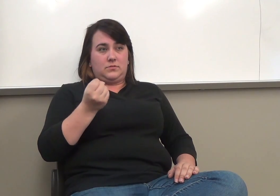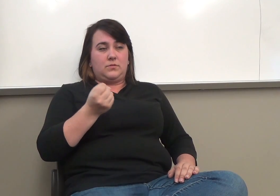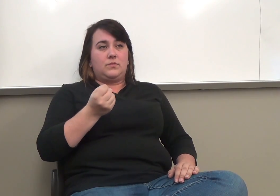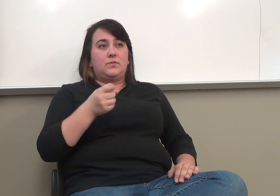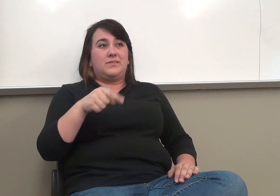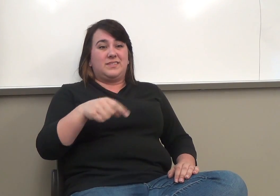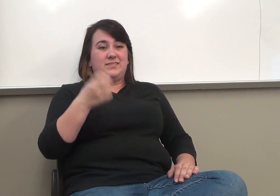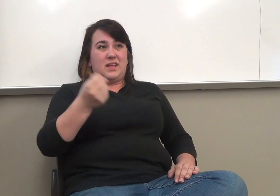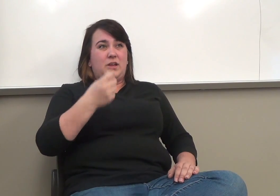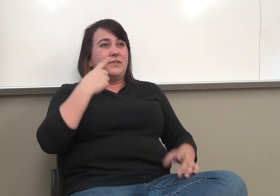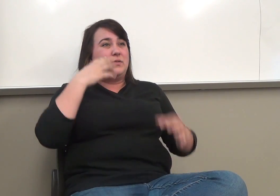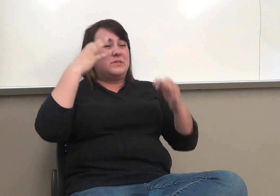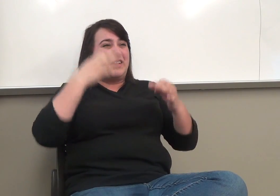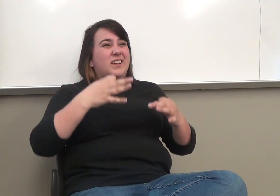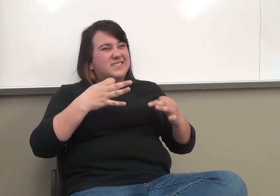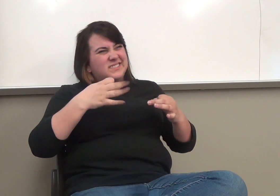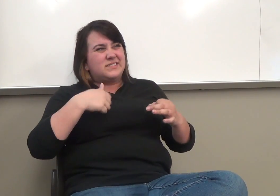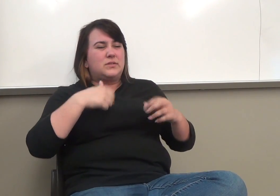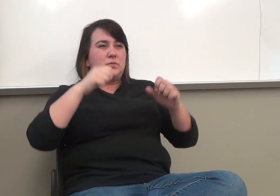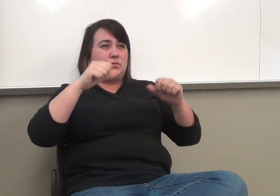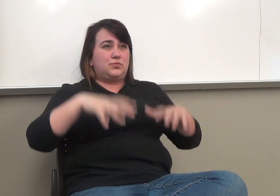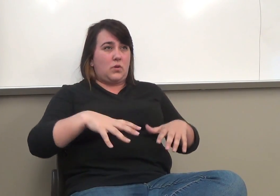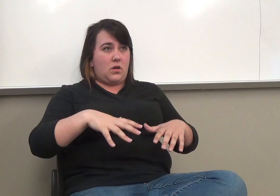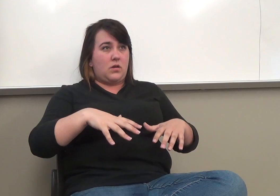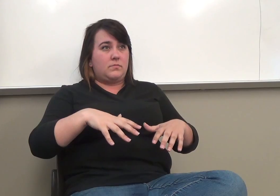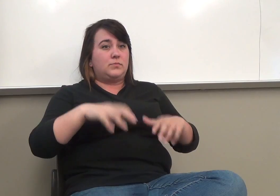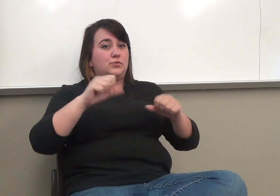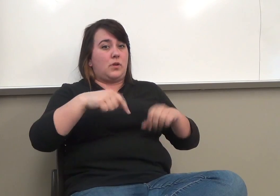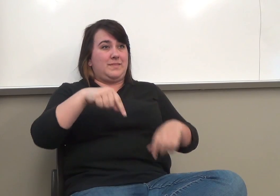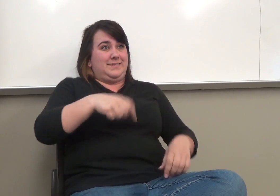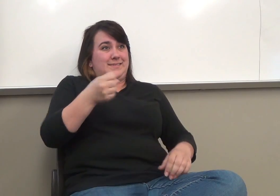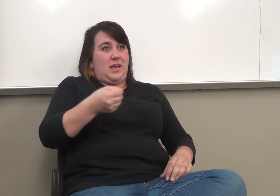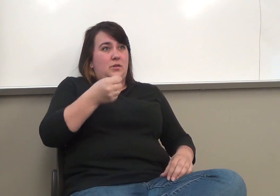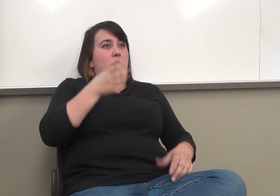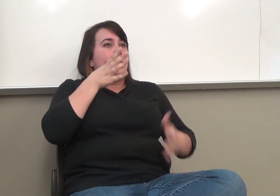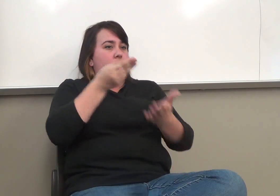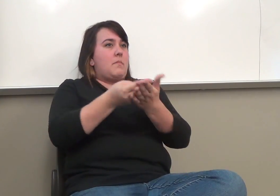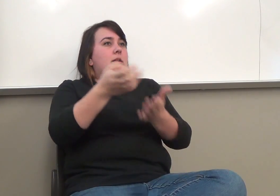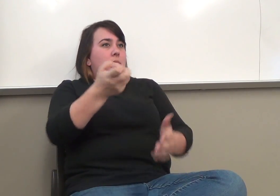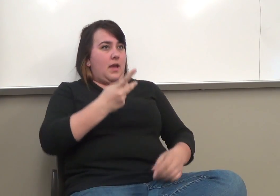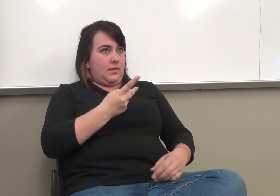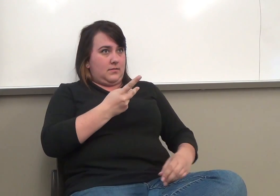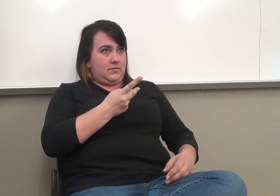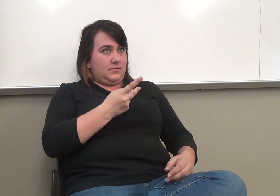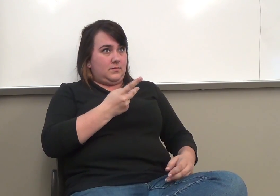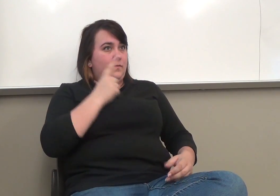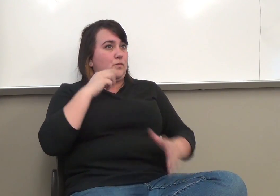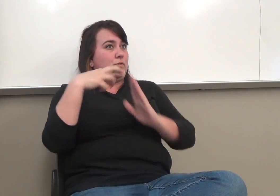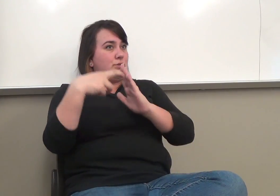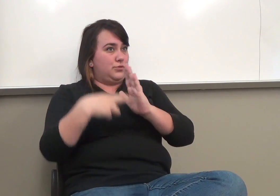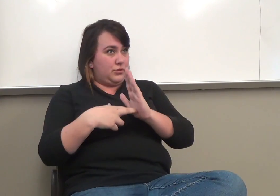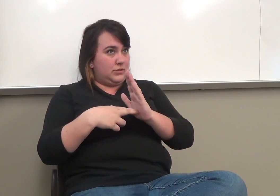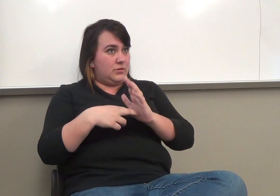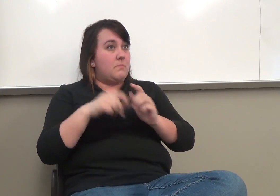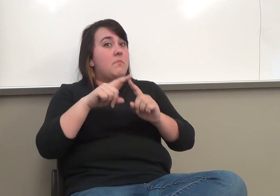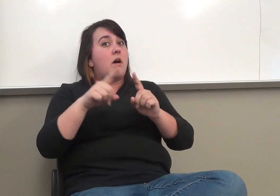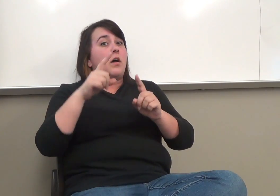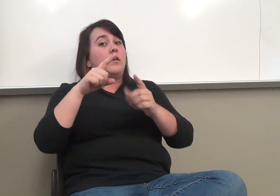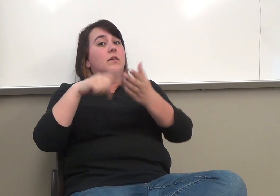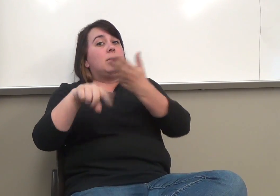you do drop on the 16th, you won't get your money back. So maybe you need to back it up to the 14th, drop by